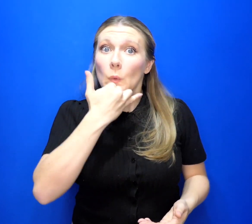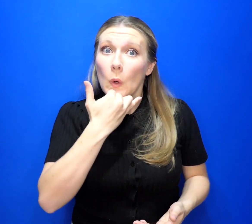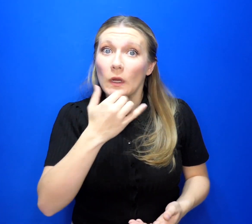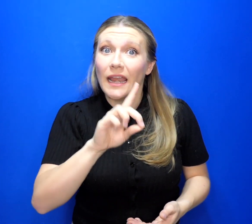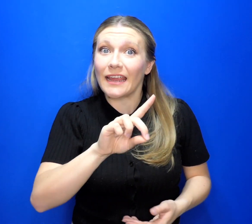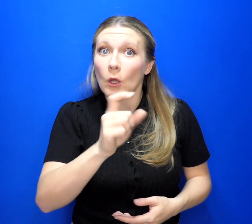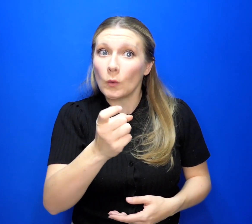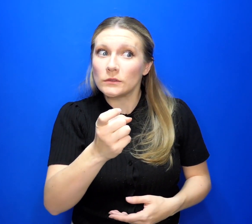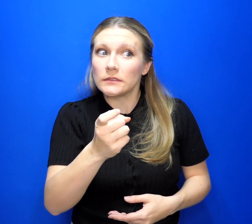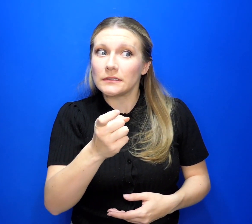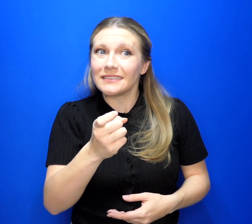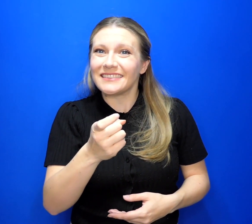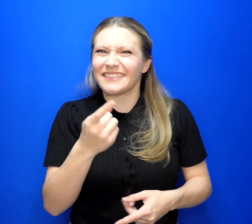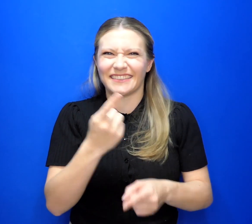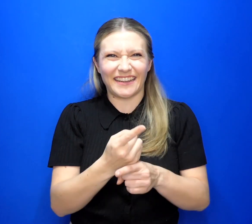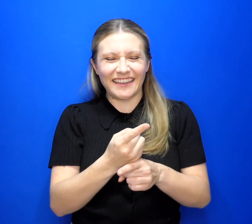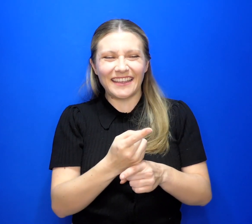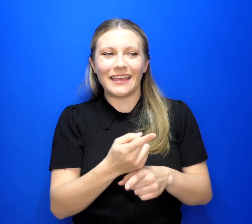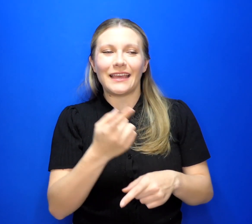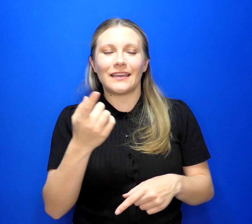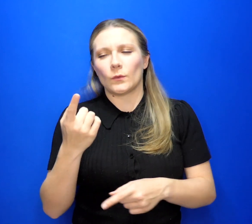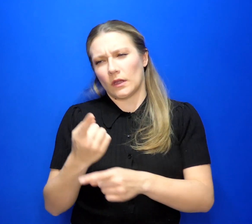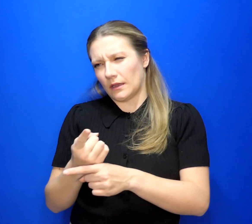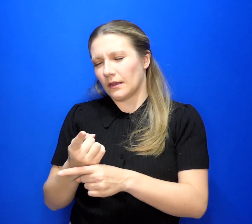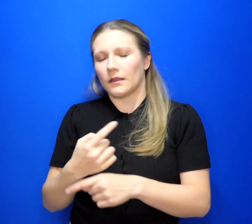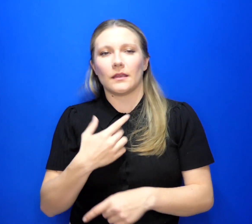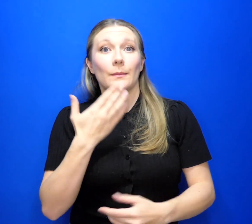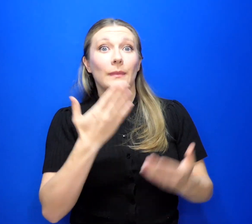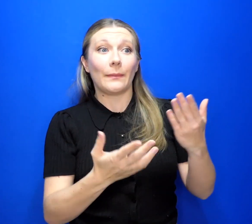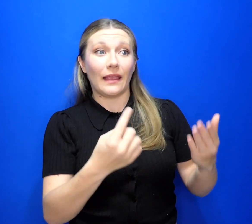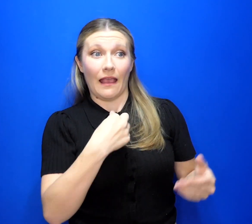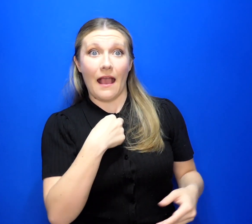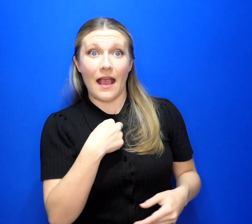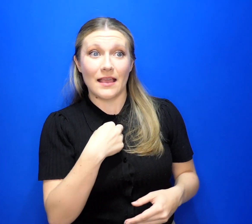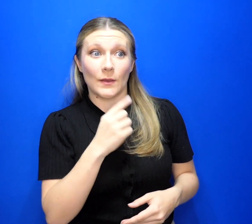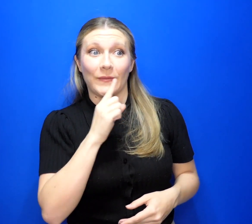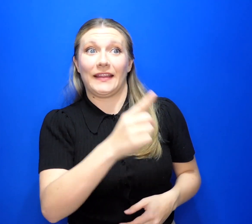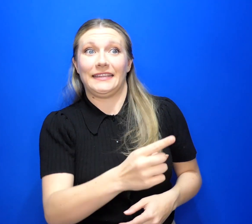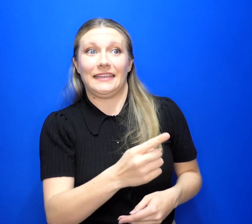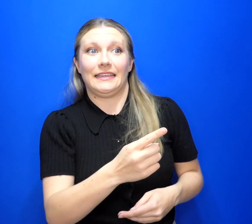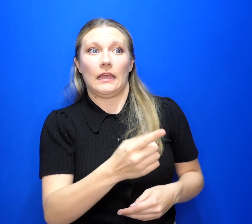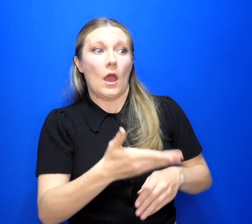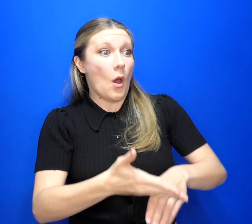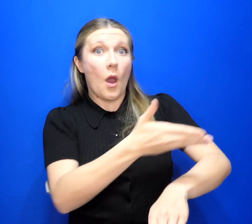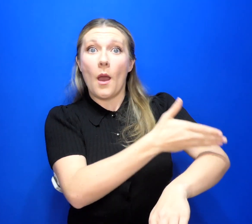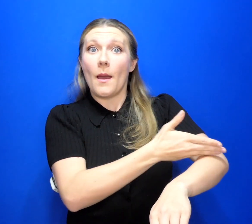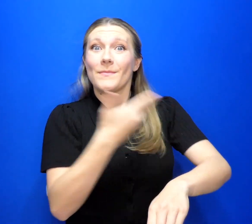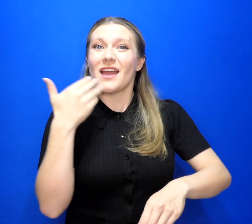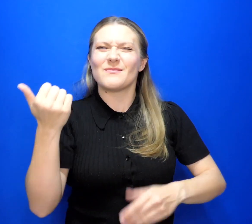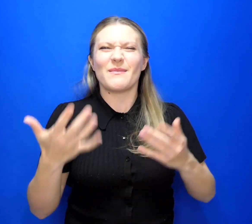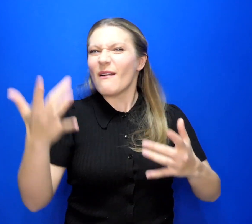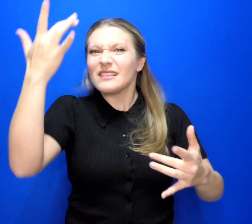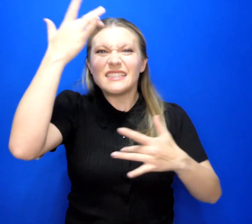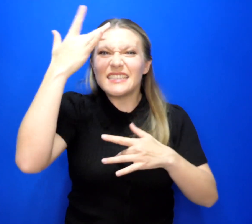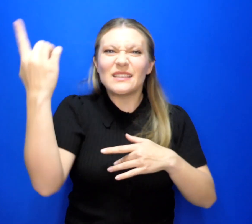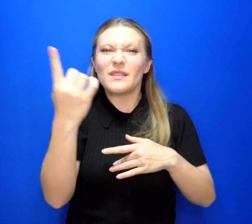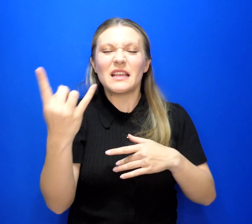incorrectly diagnosed, right? Maybe I am really getting better. Maybe I was just sick or something was